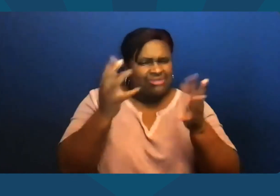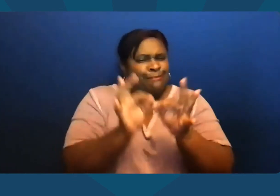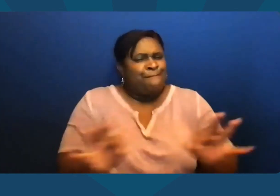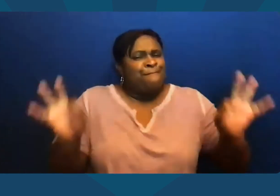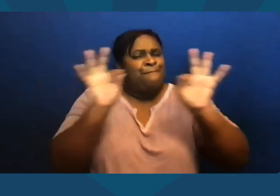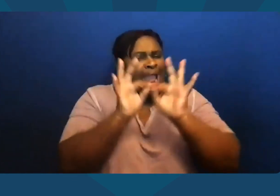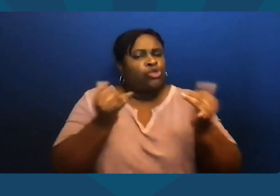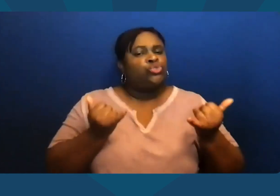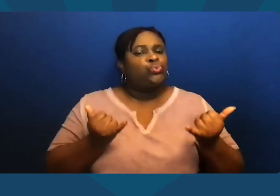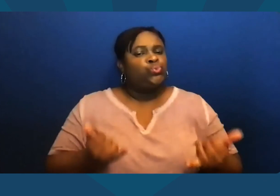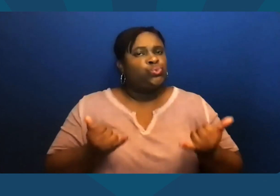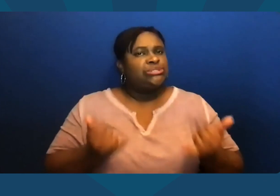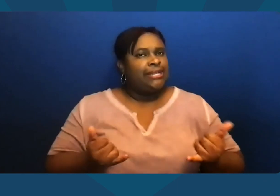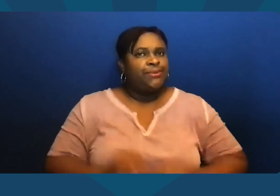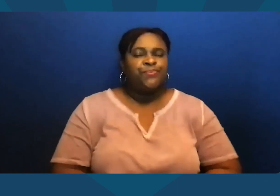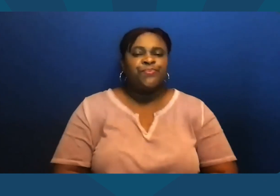today.